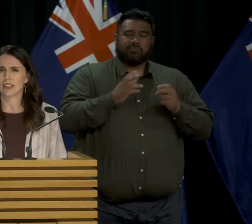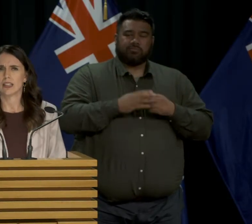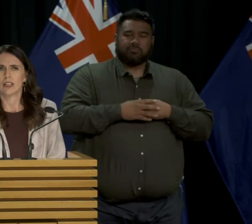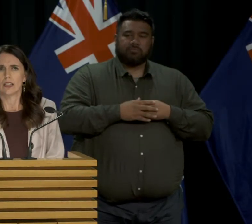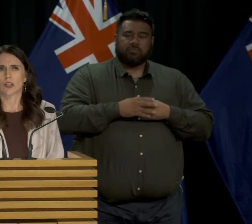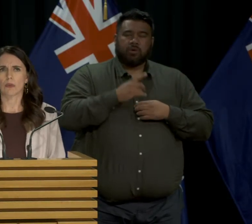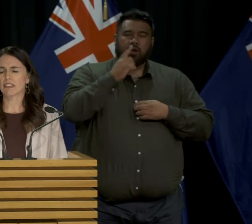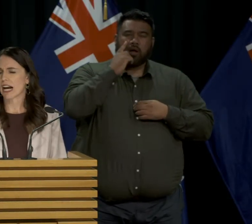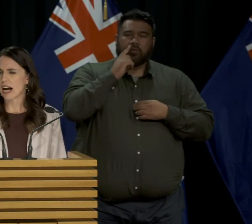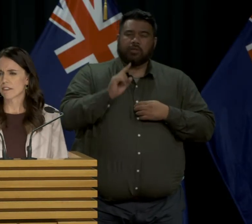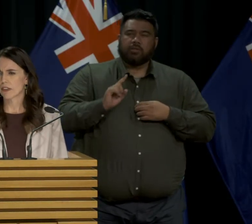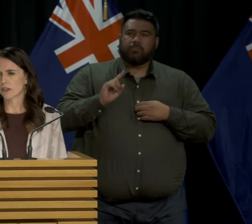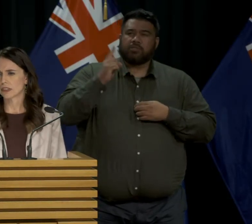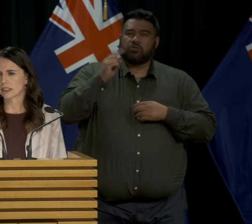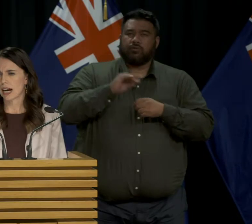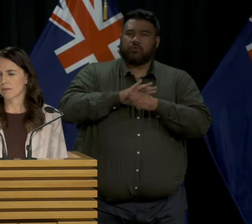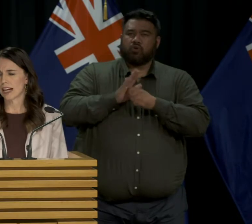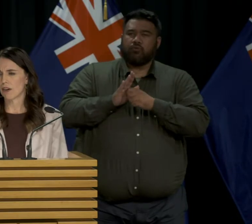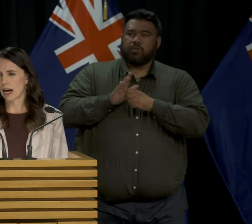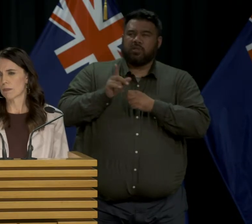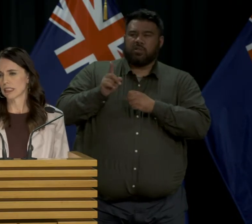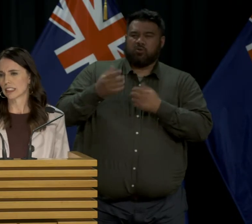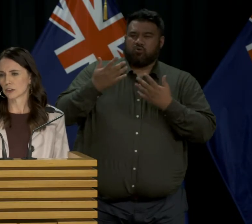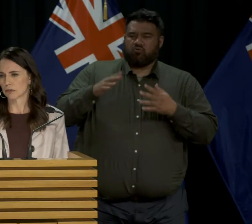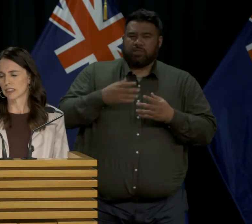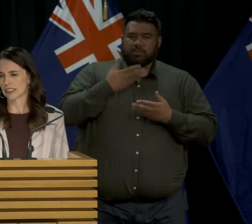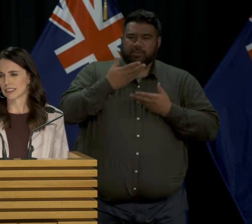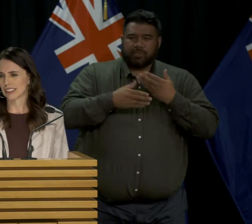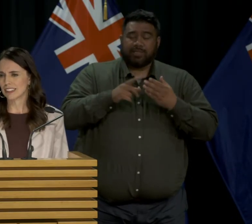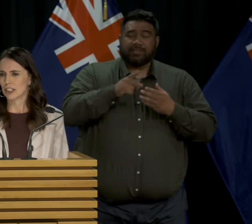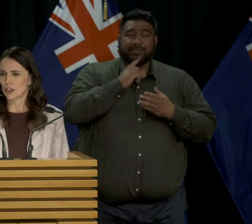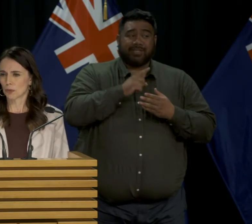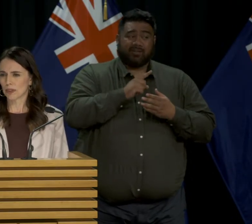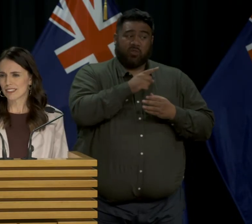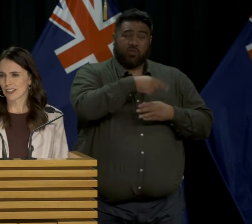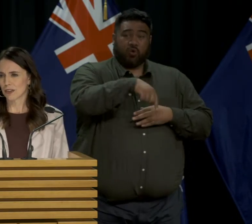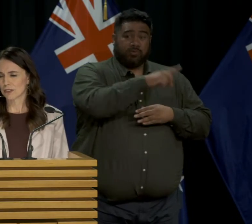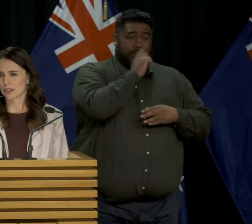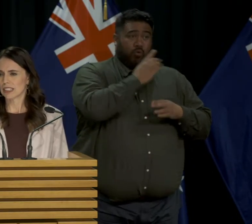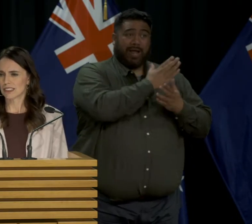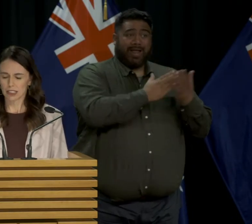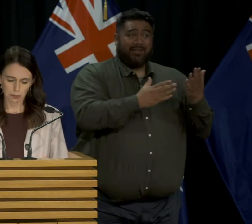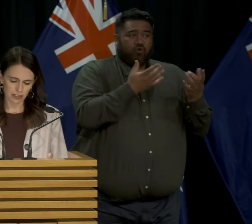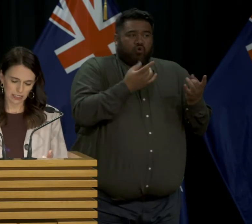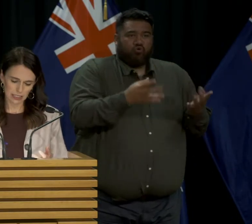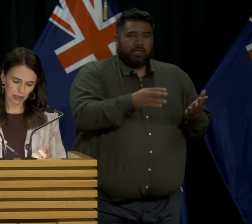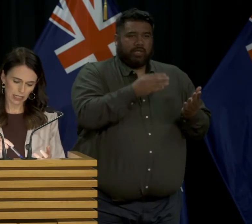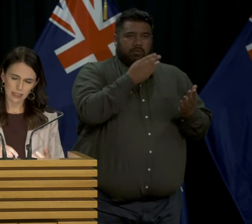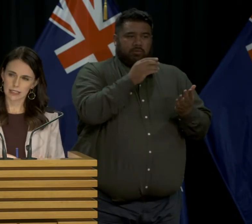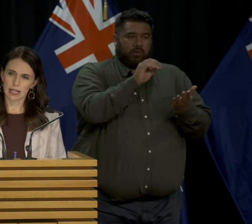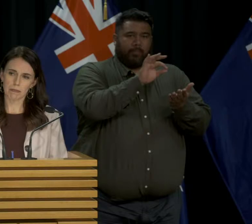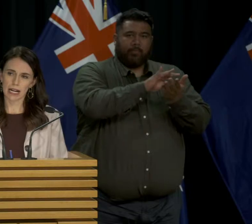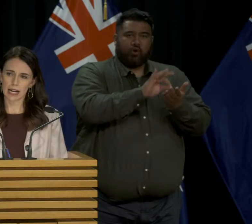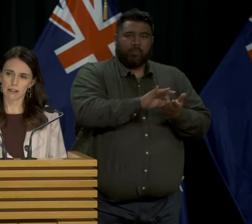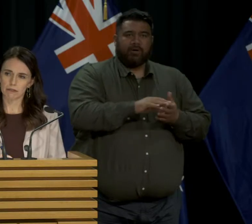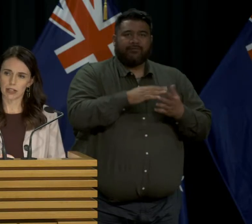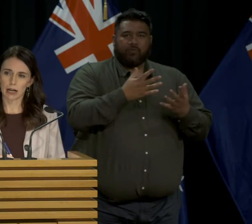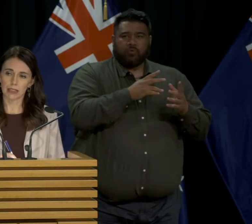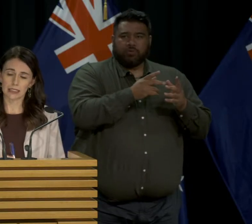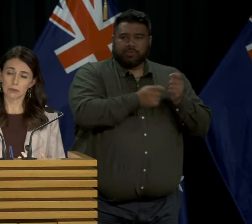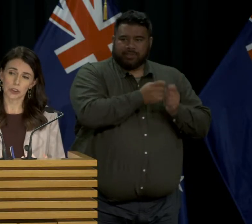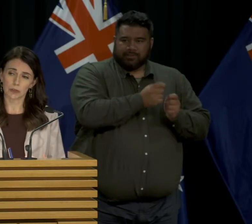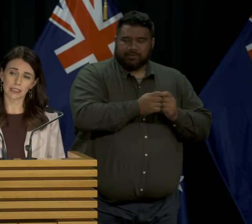this. So roughly half of those now are being scheduled for testing. The rest they're going through an exercise because in some cases they may